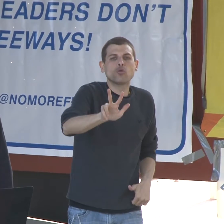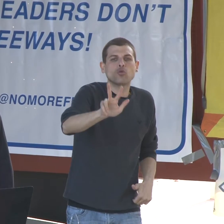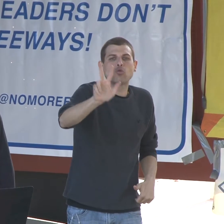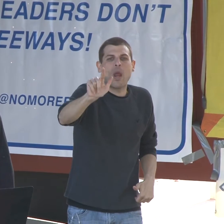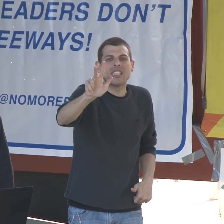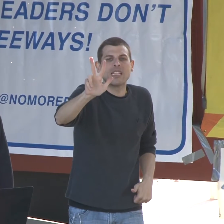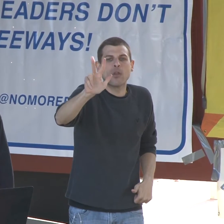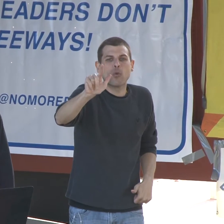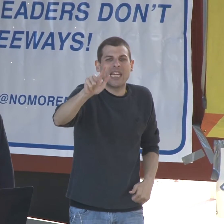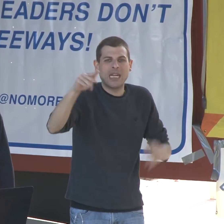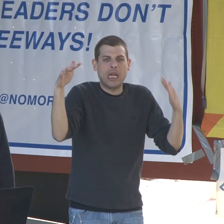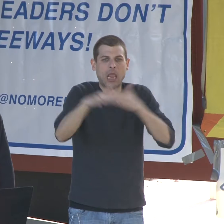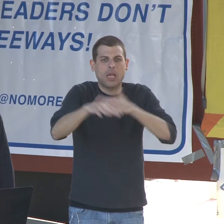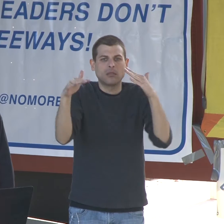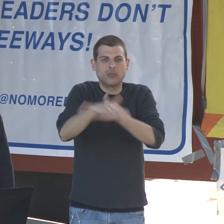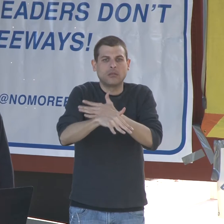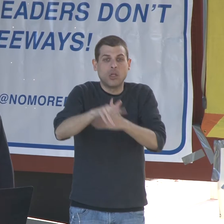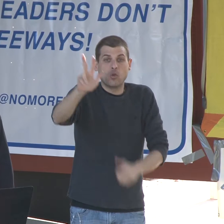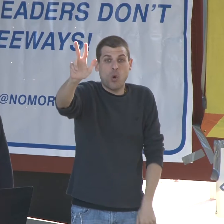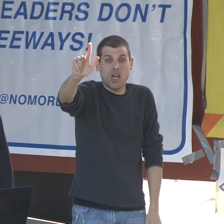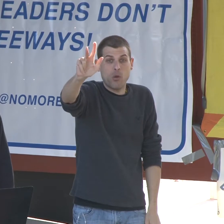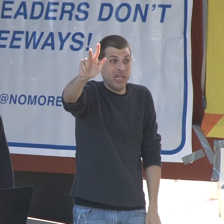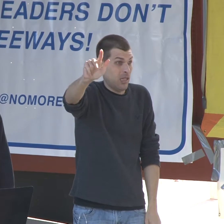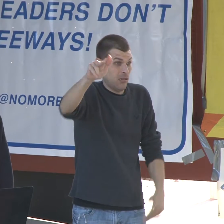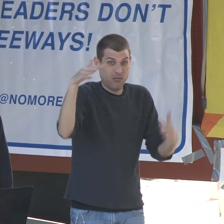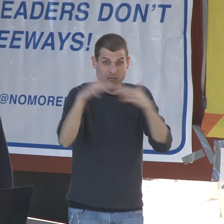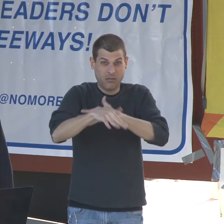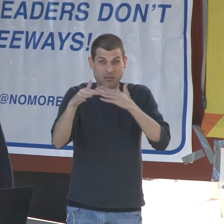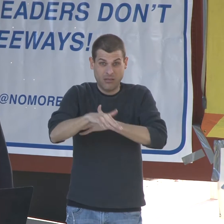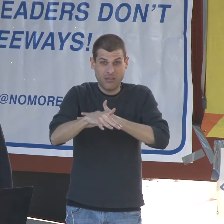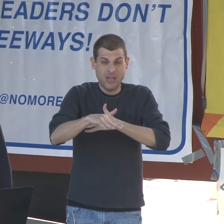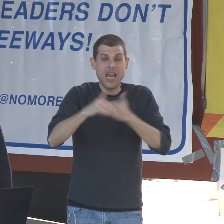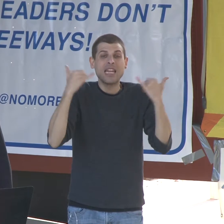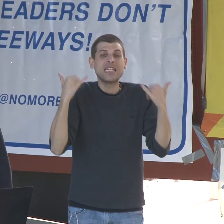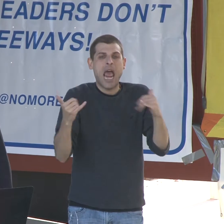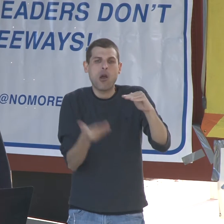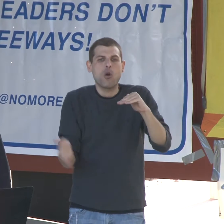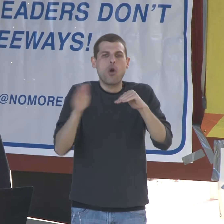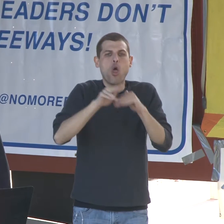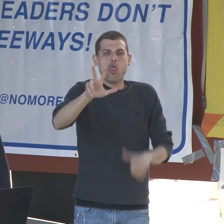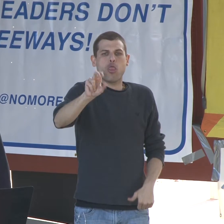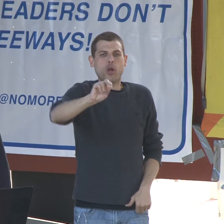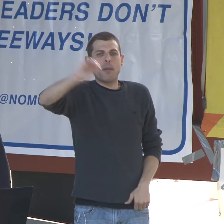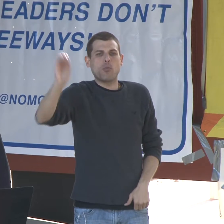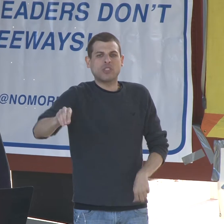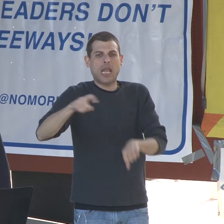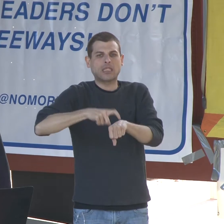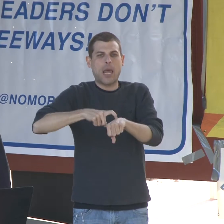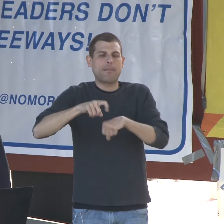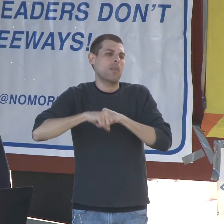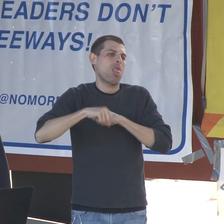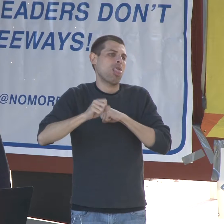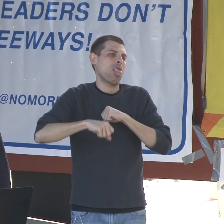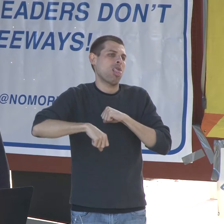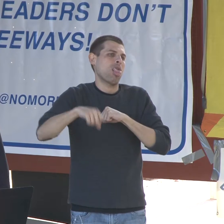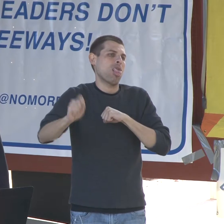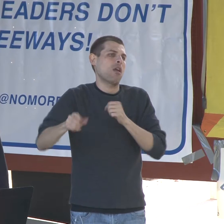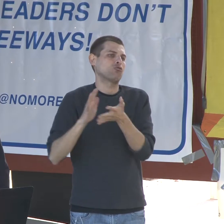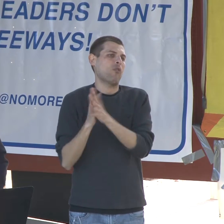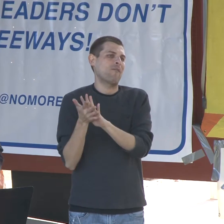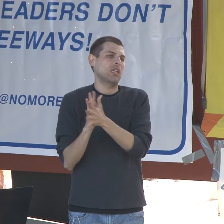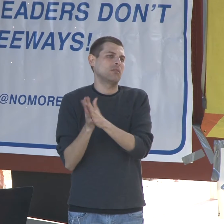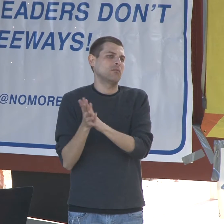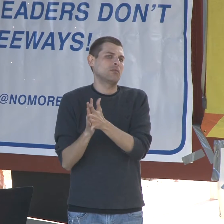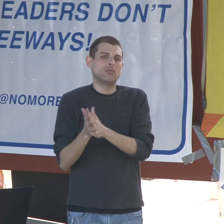lanes. And after they did, it took 30% longer to make trips on that freeway than it did before they widened it. There's